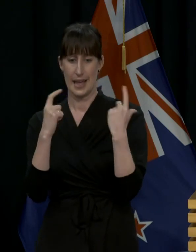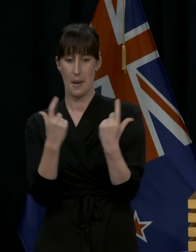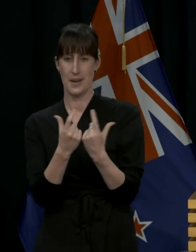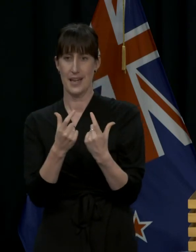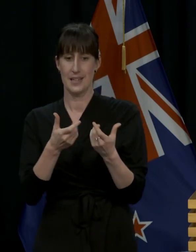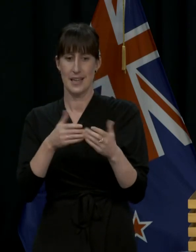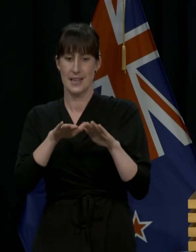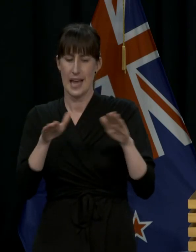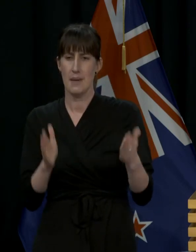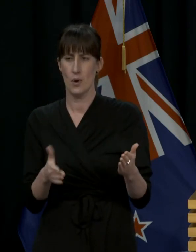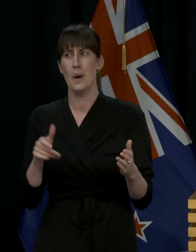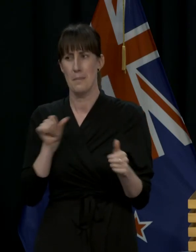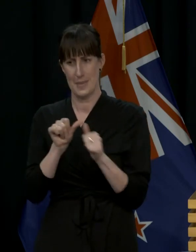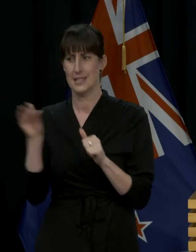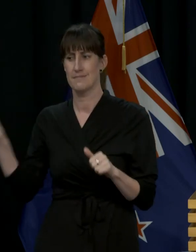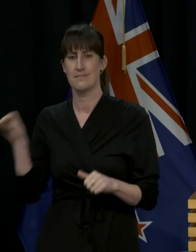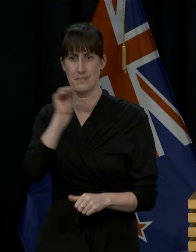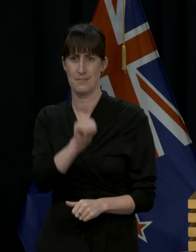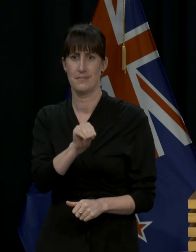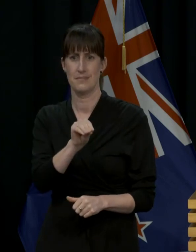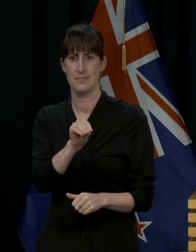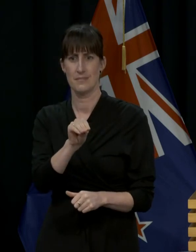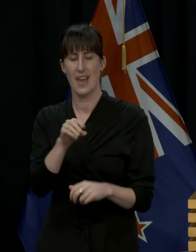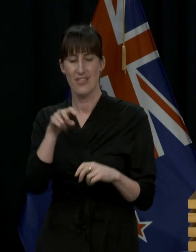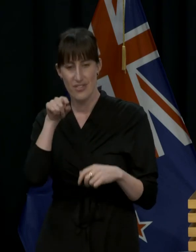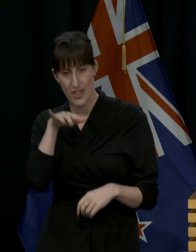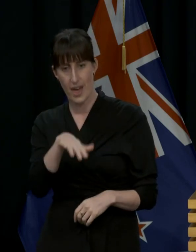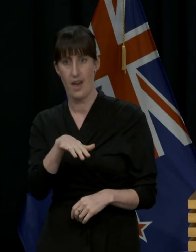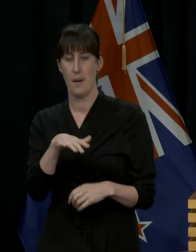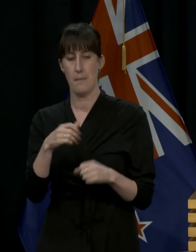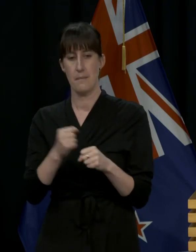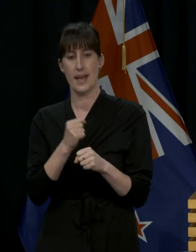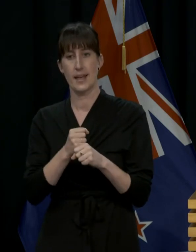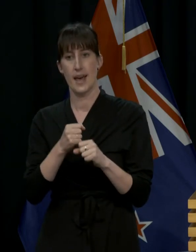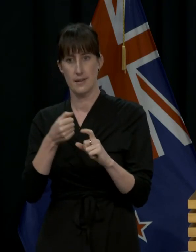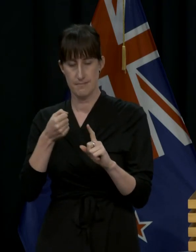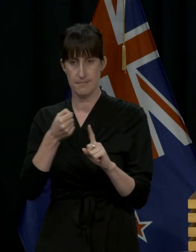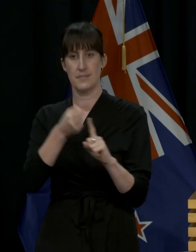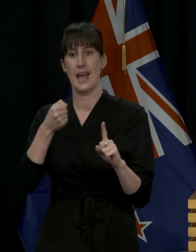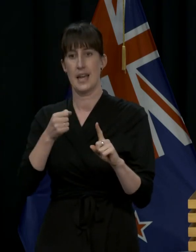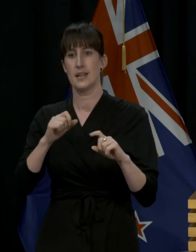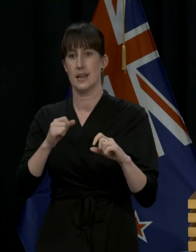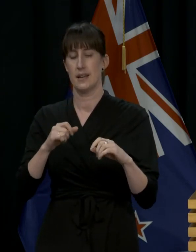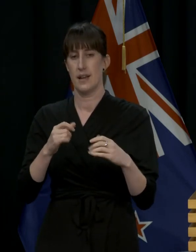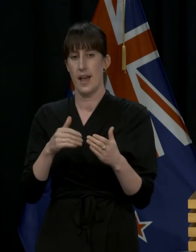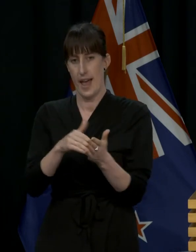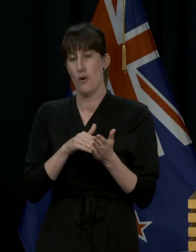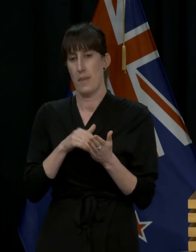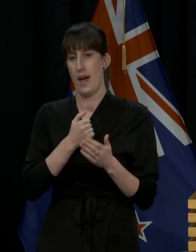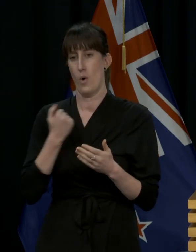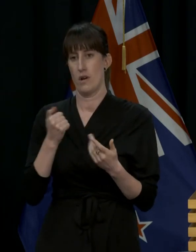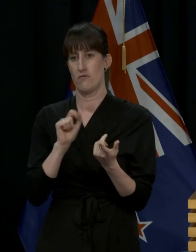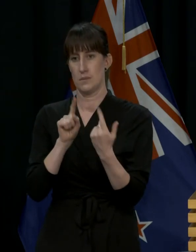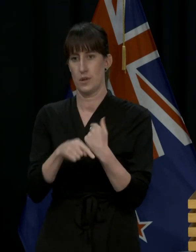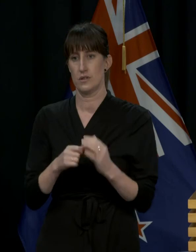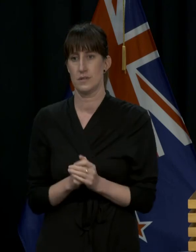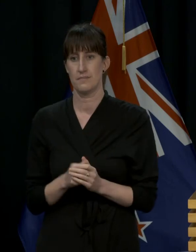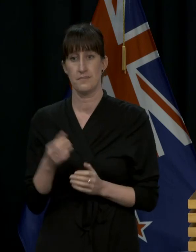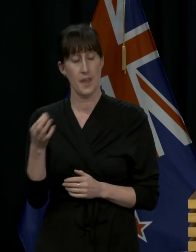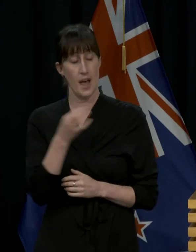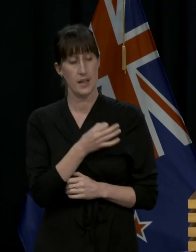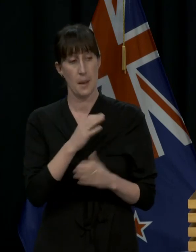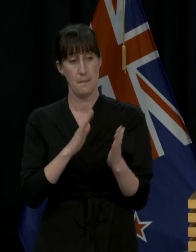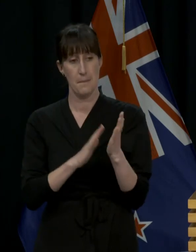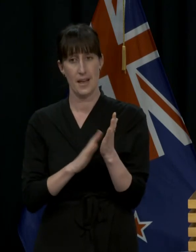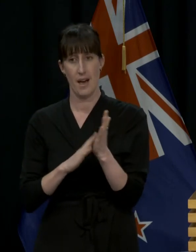consultative role. I wanted a direct role for someone who can make an enormous difference to our response. Mika Whaitiri returns to